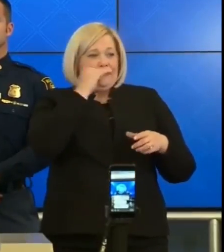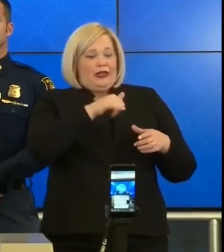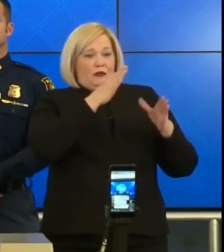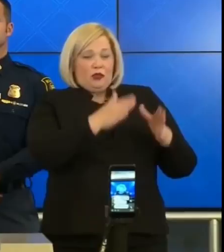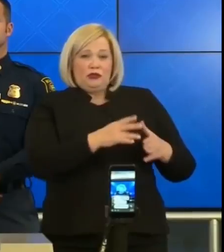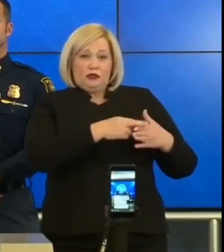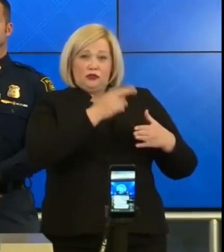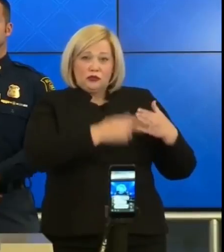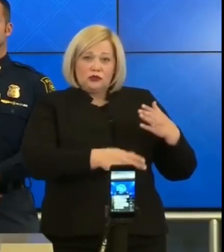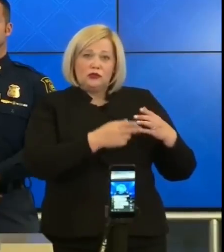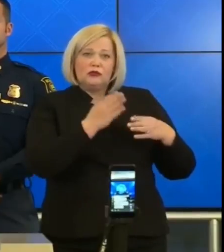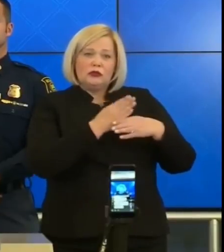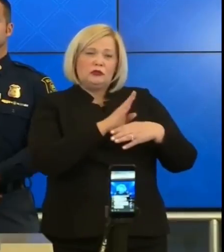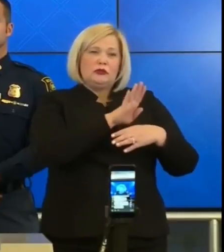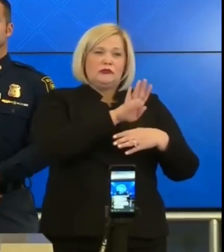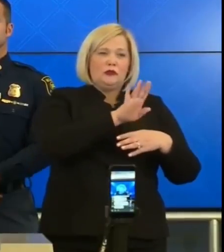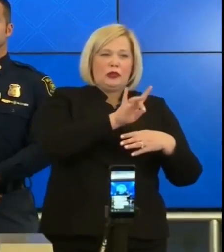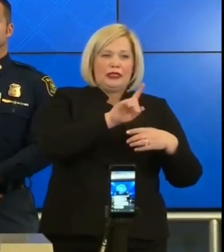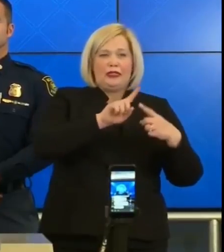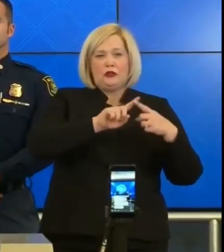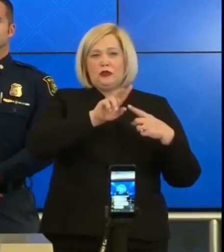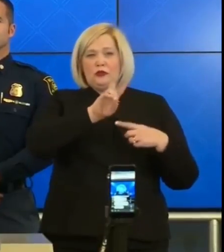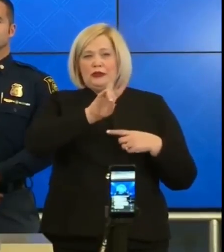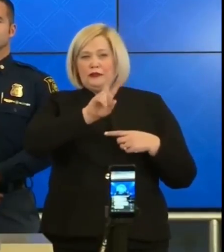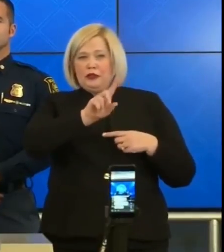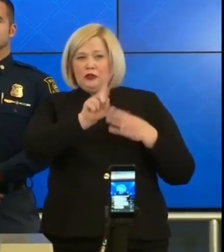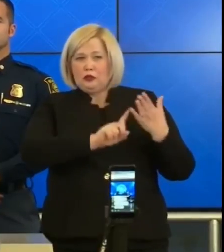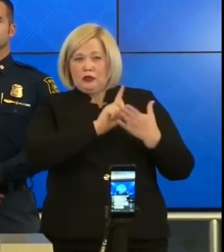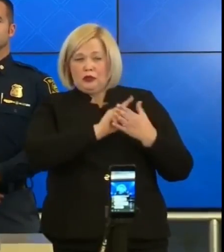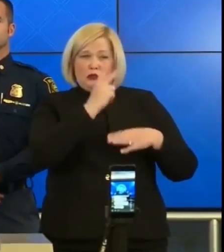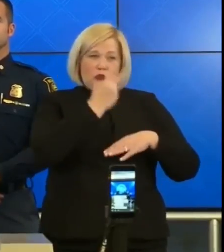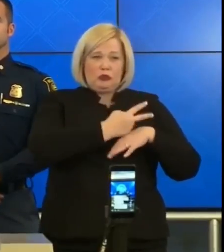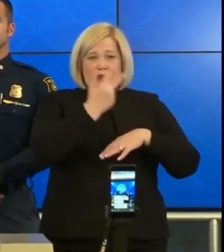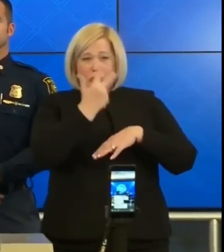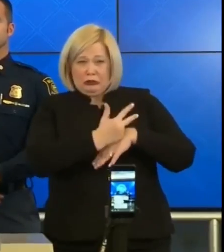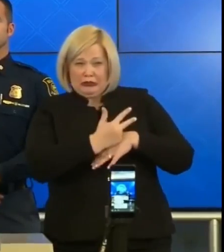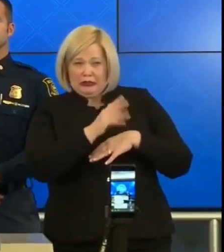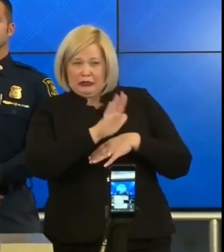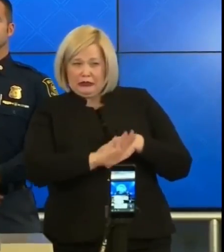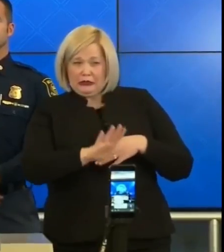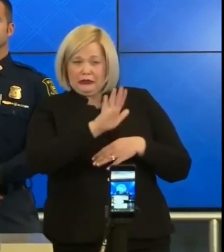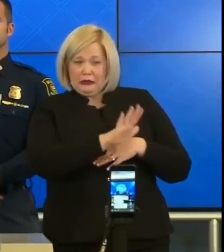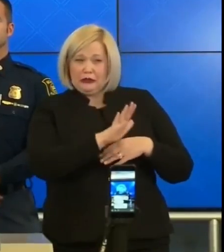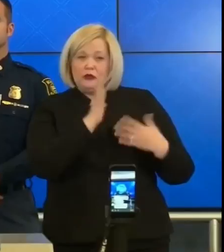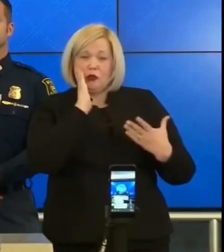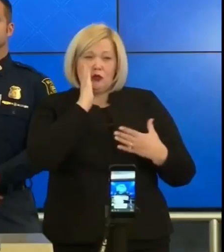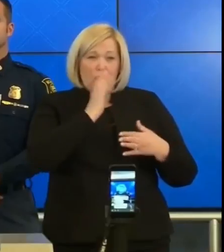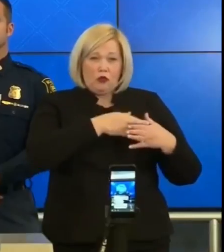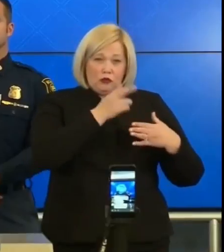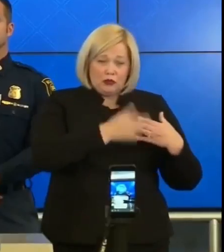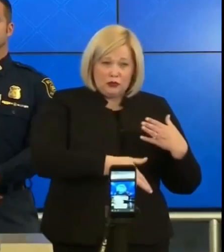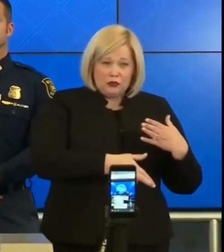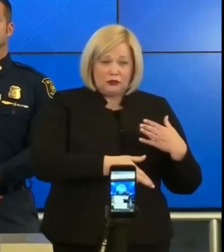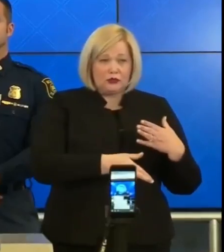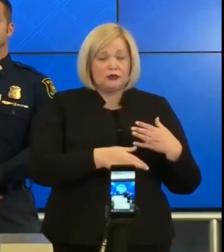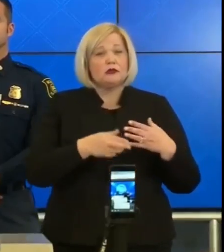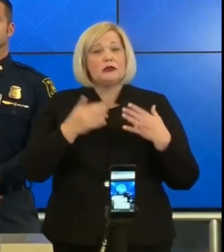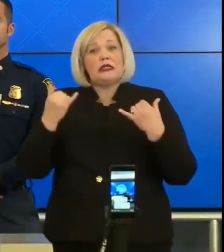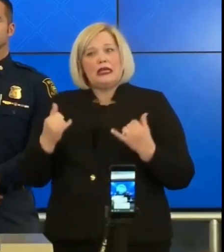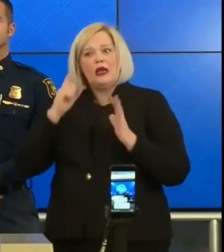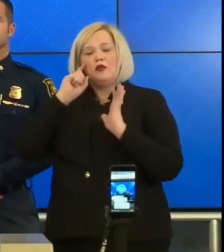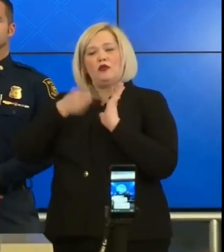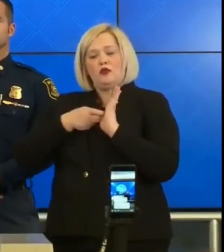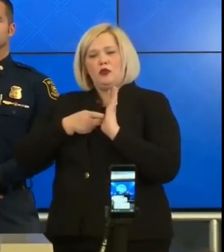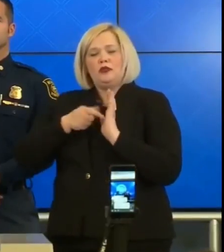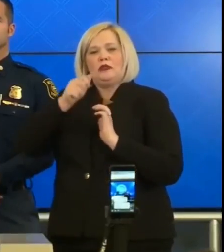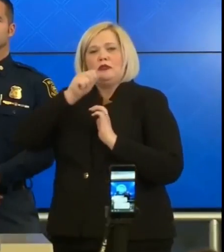72 hours. We know that there are also private laboratories that are coming online, and hospitals are